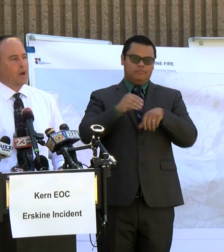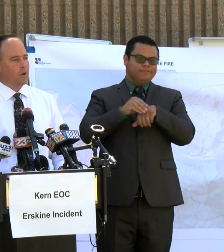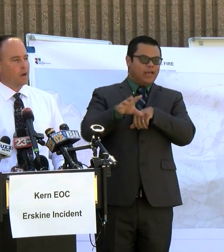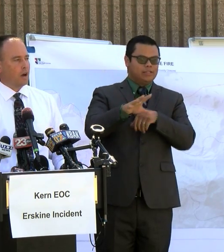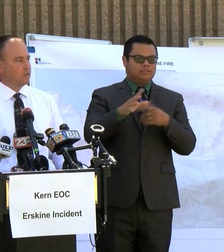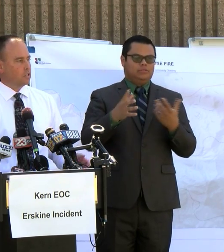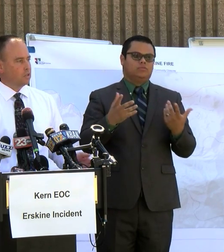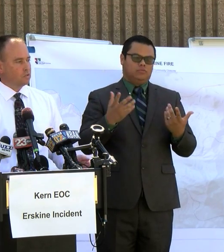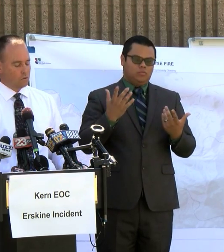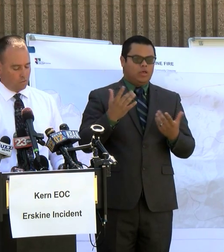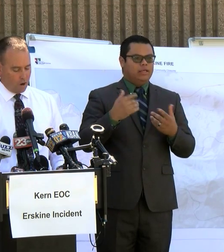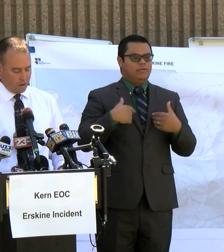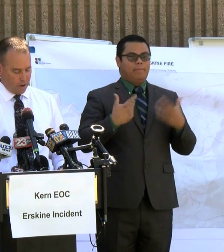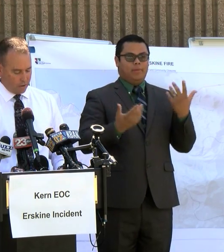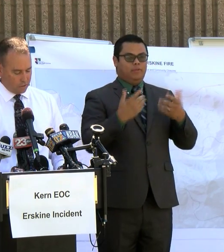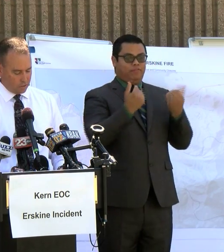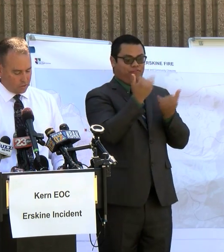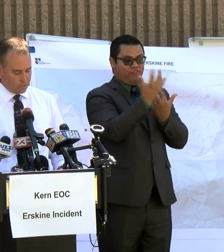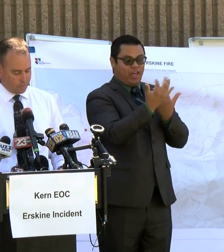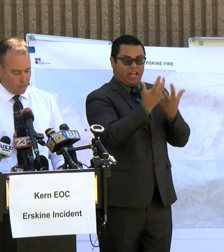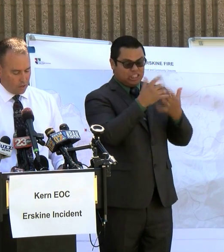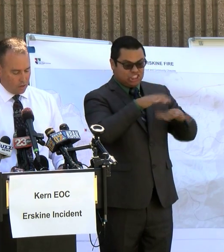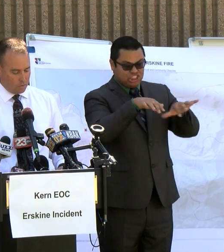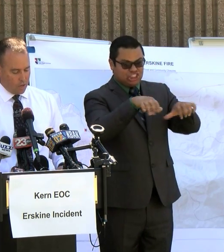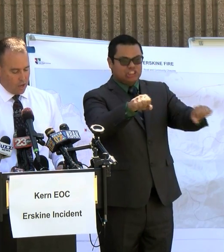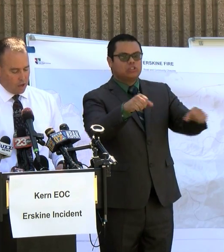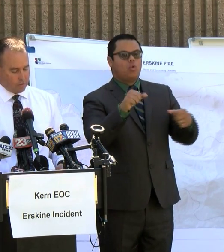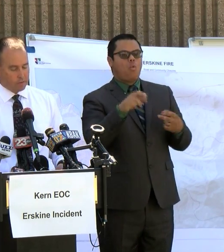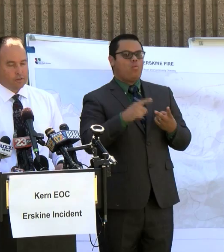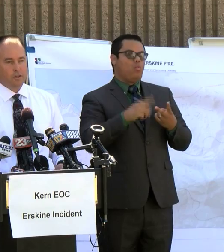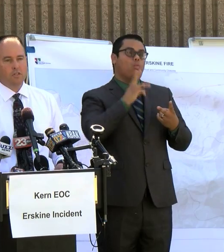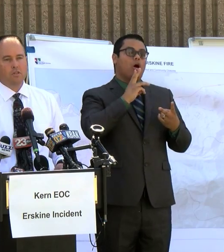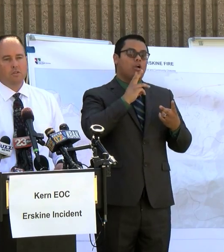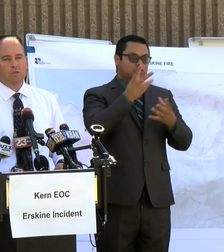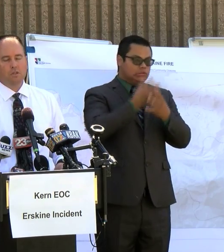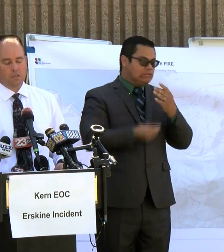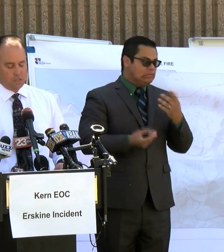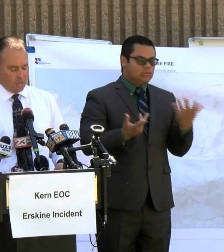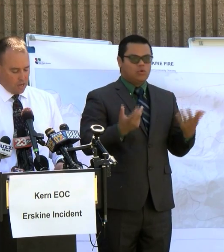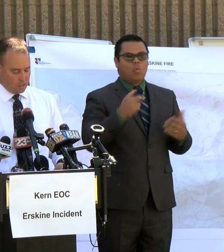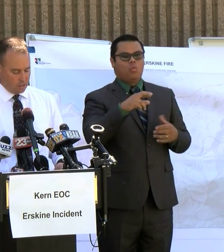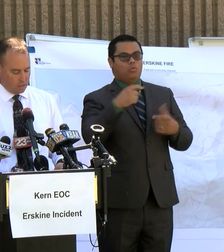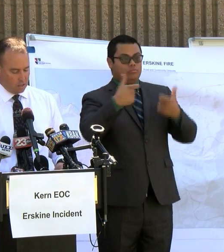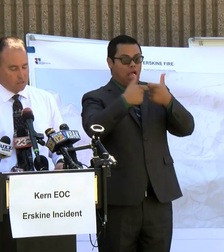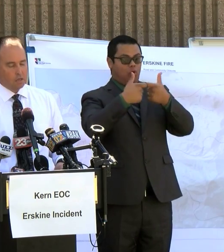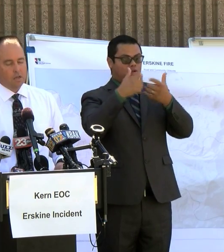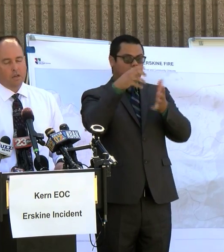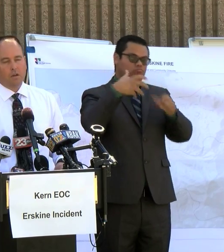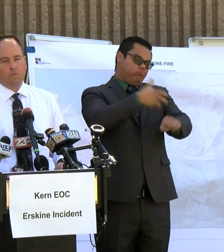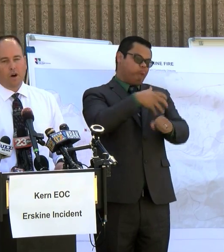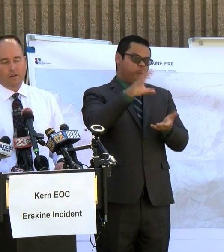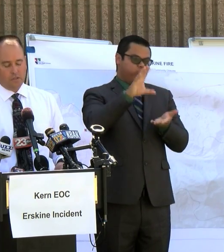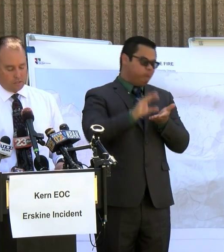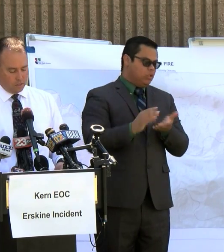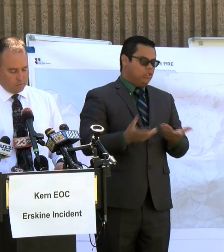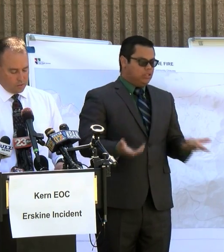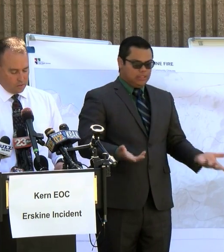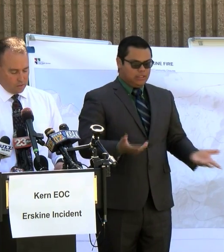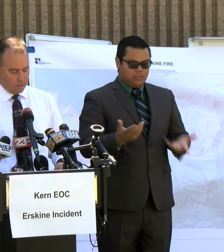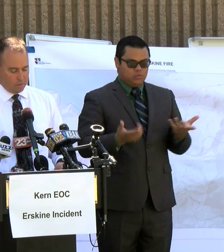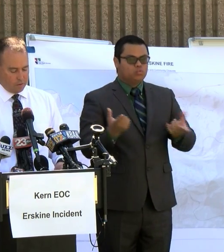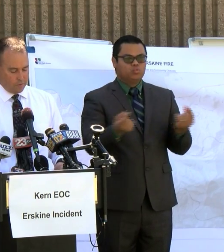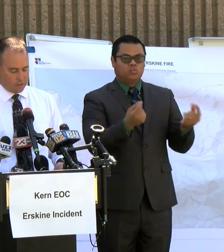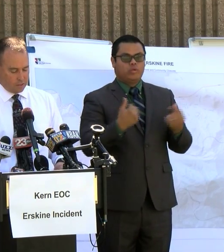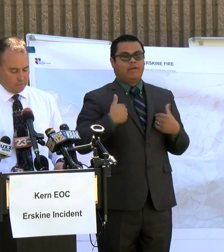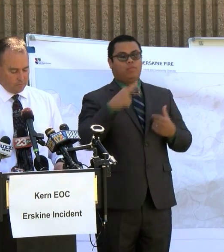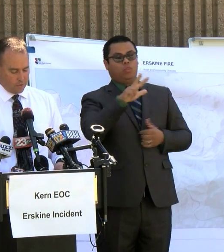or power outages or water outages. We have 32 state water systems